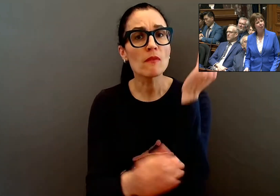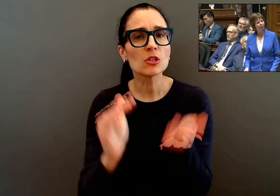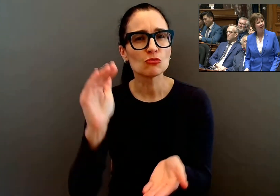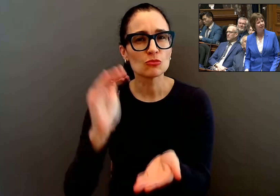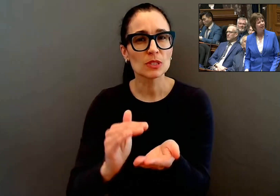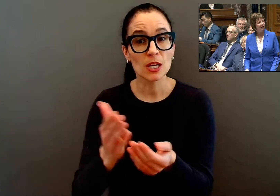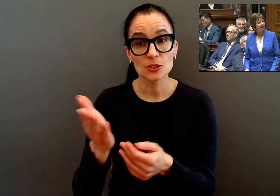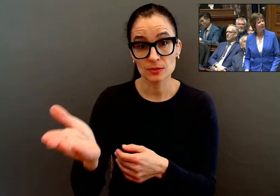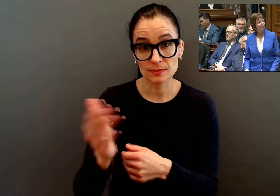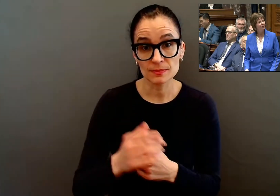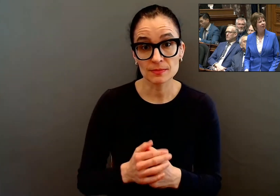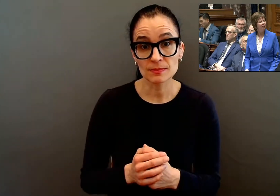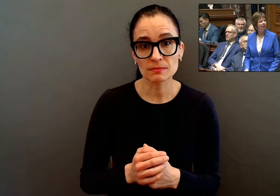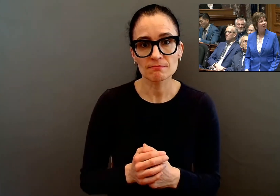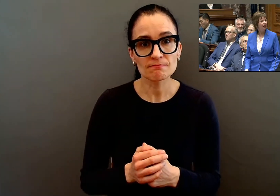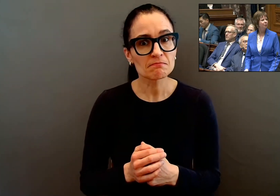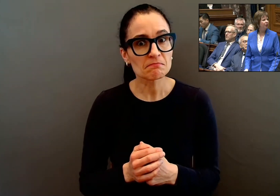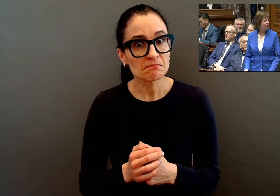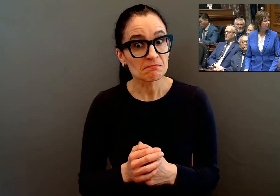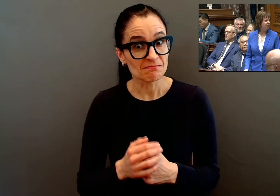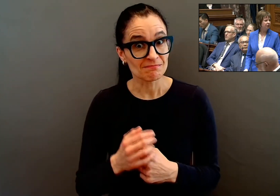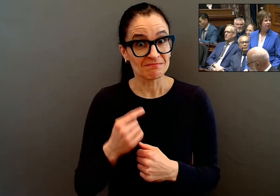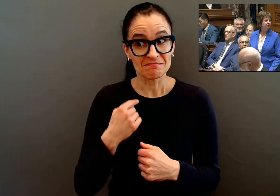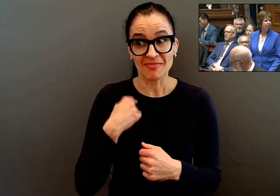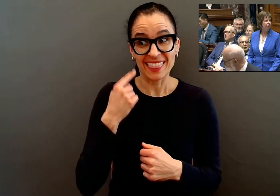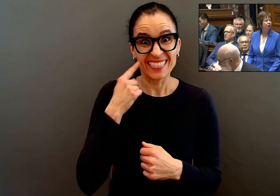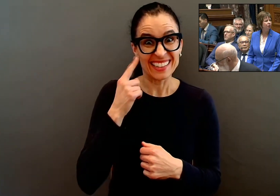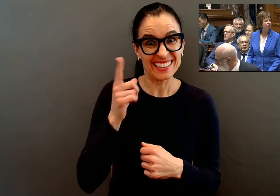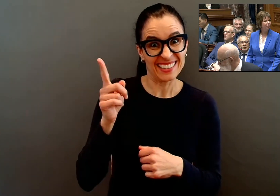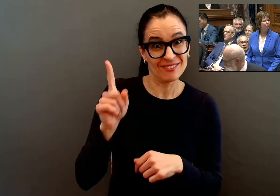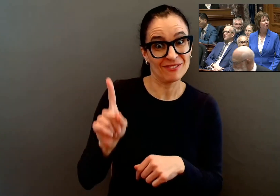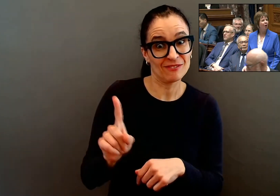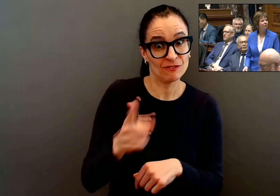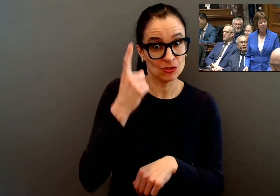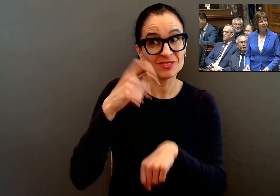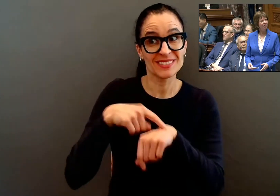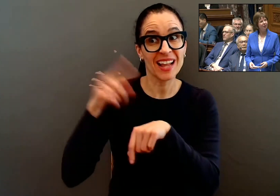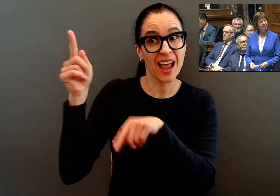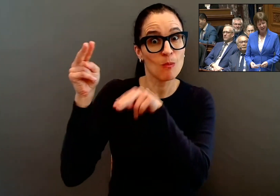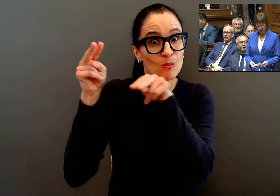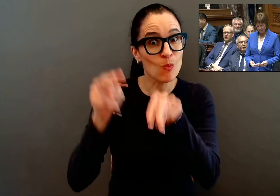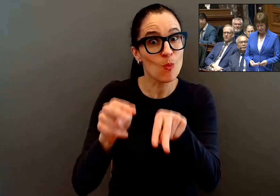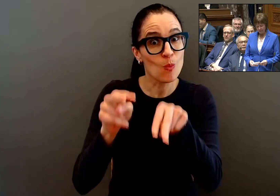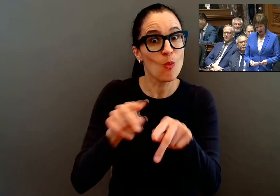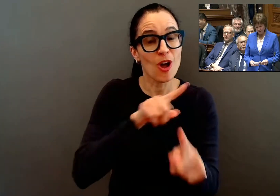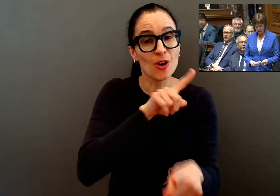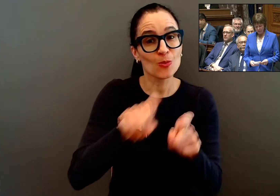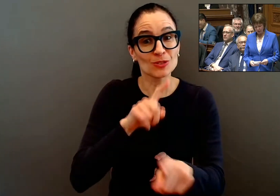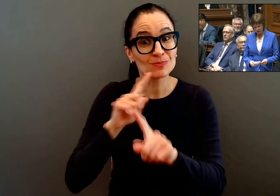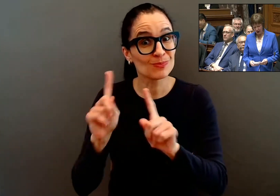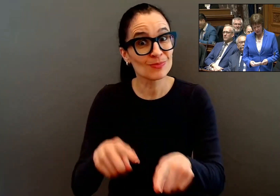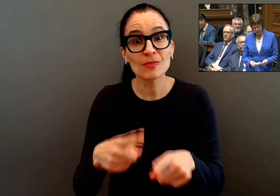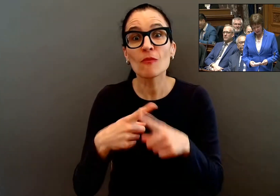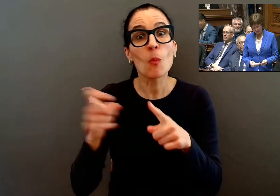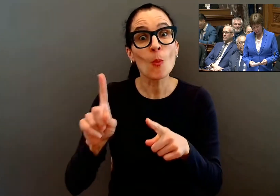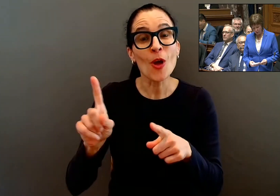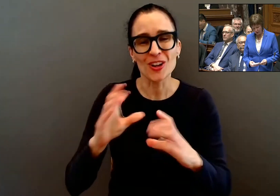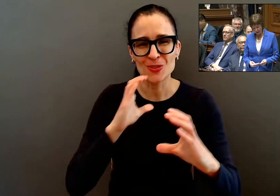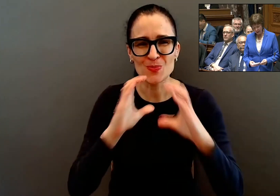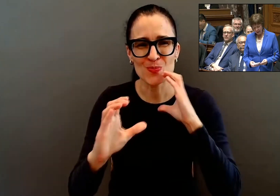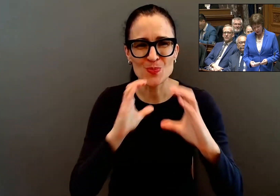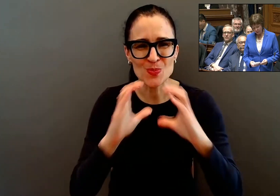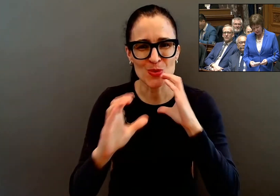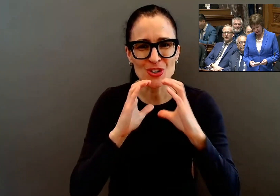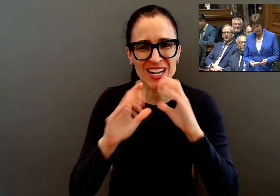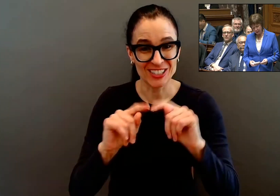question period is the communications team for social development and poverty reduction. We have 5 members: Ariana